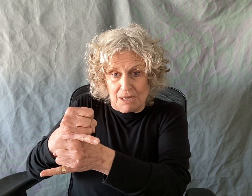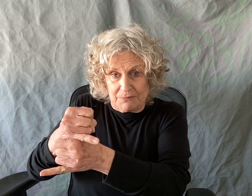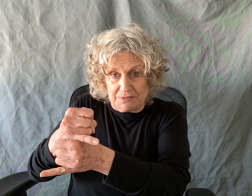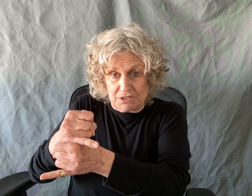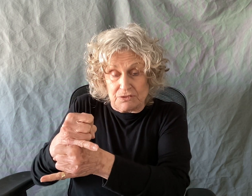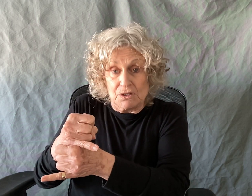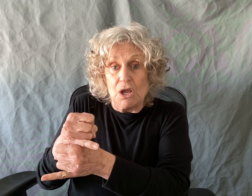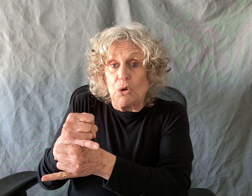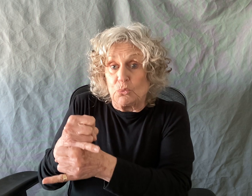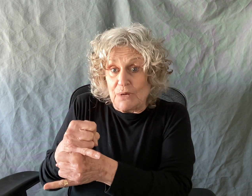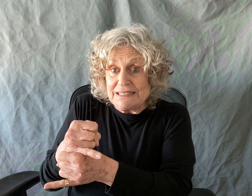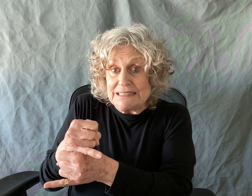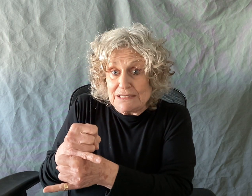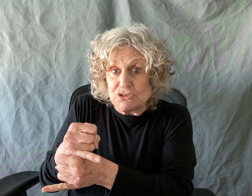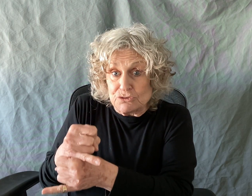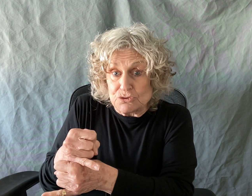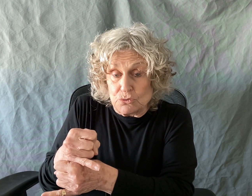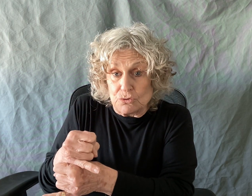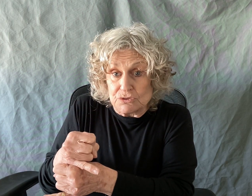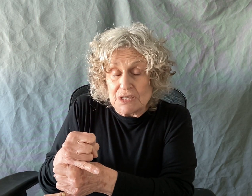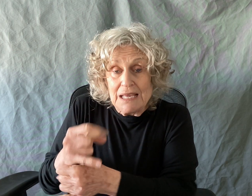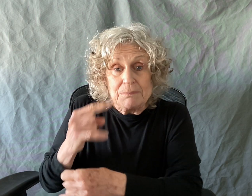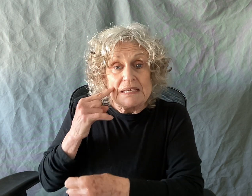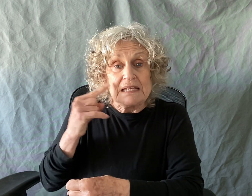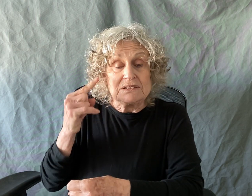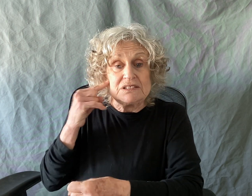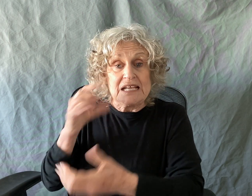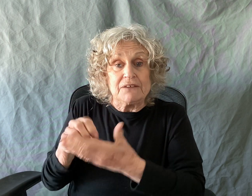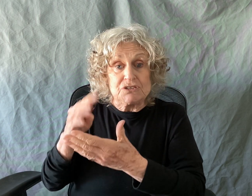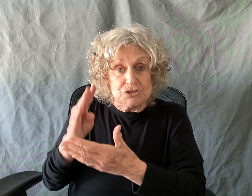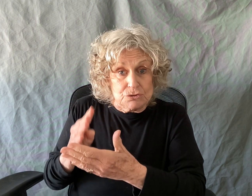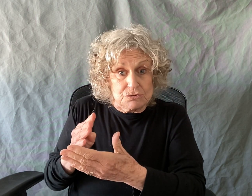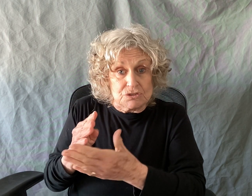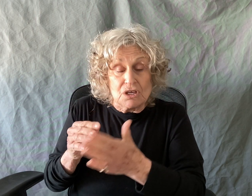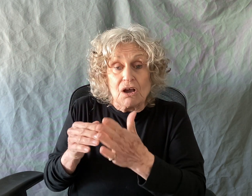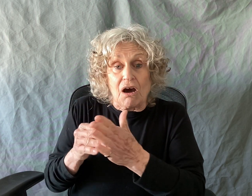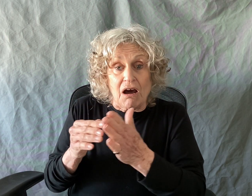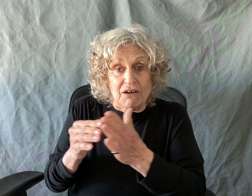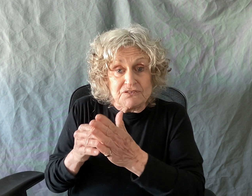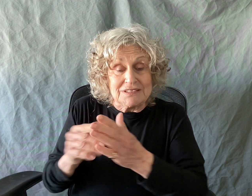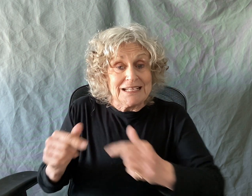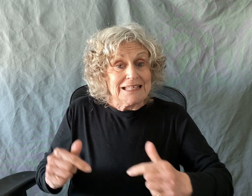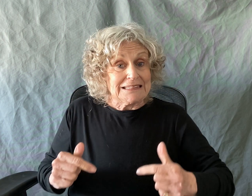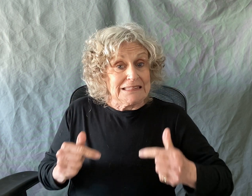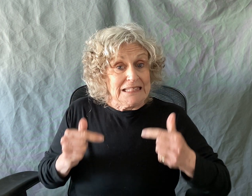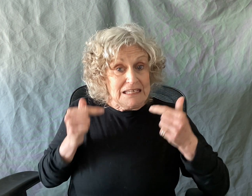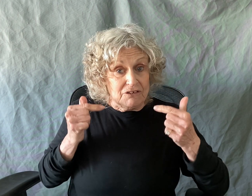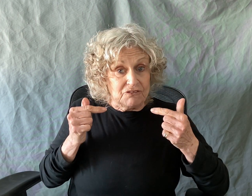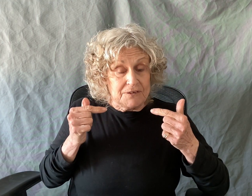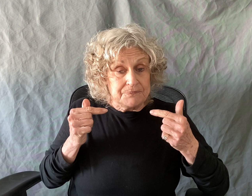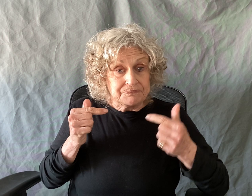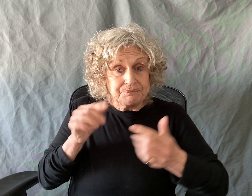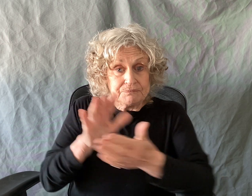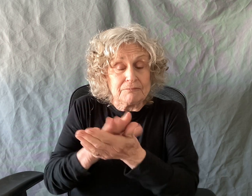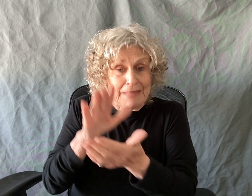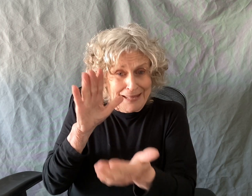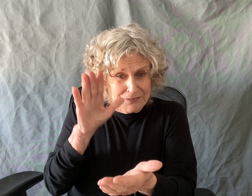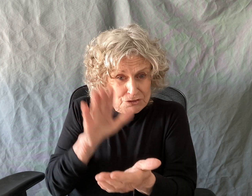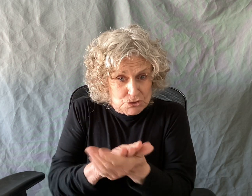of each other, residential schools, because deaf students often live at their